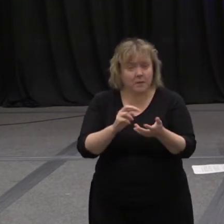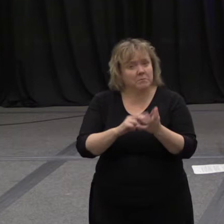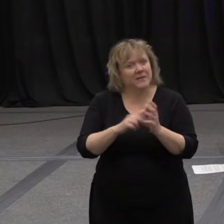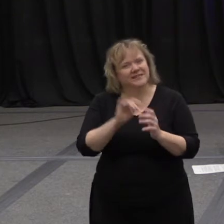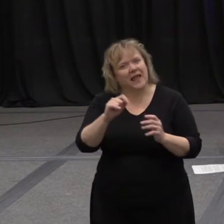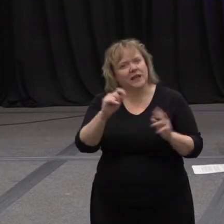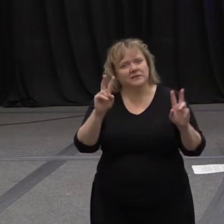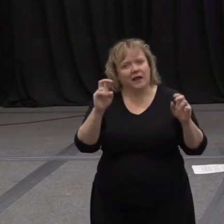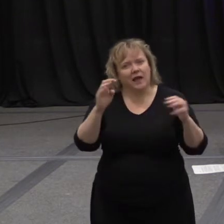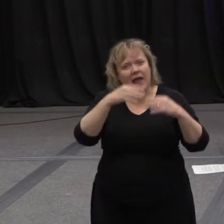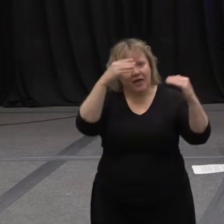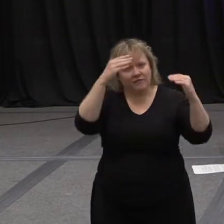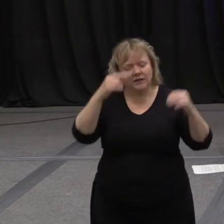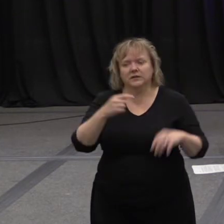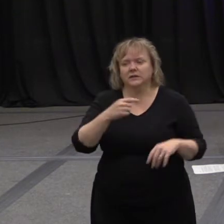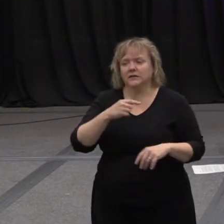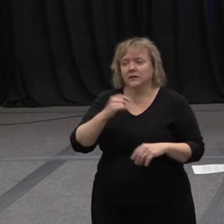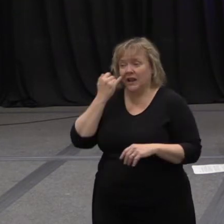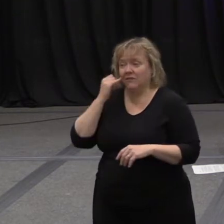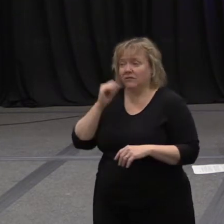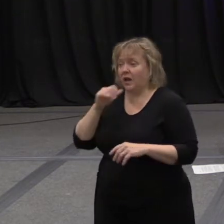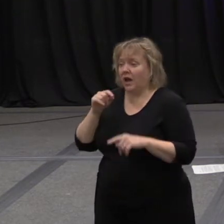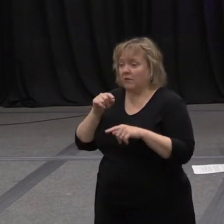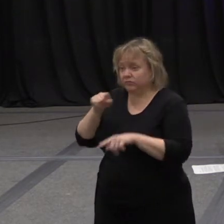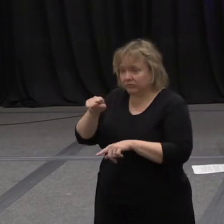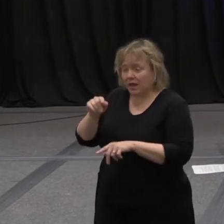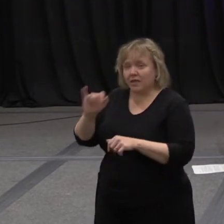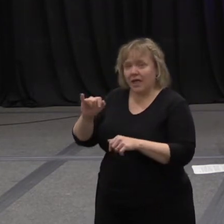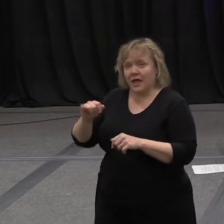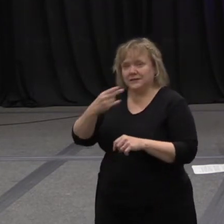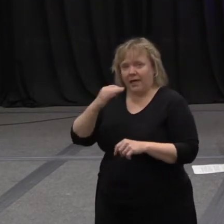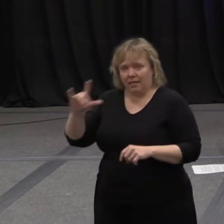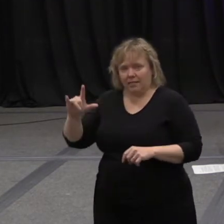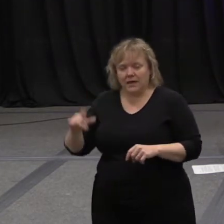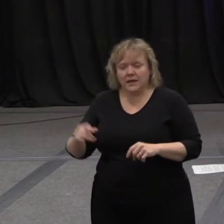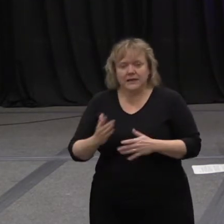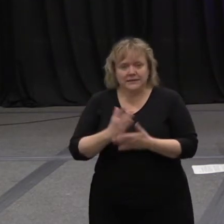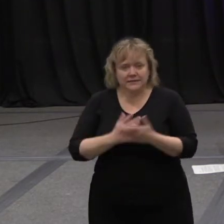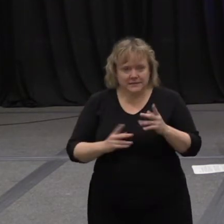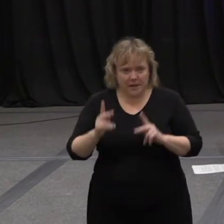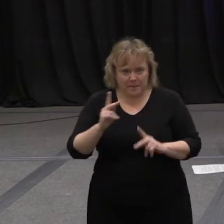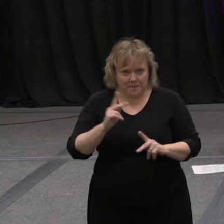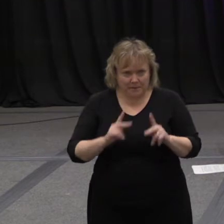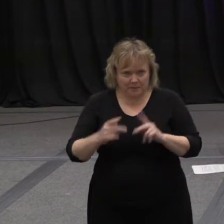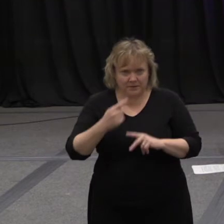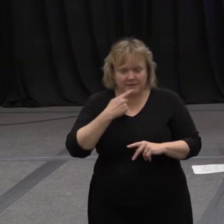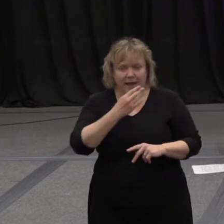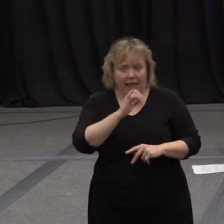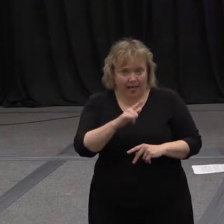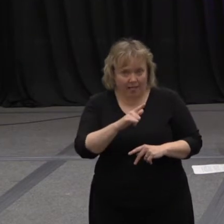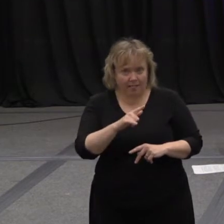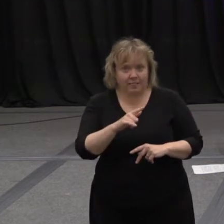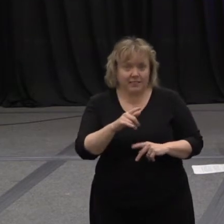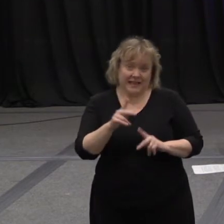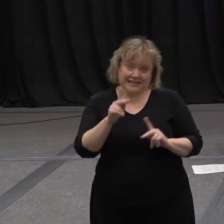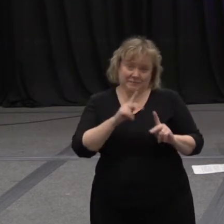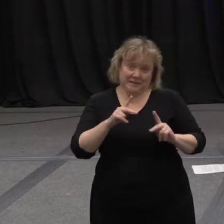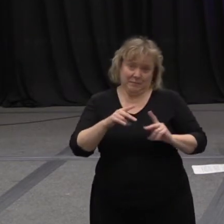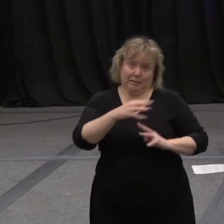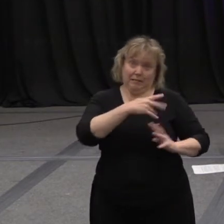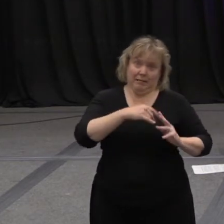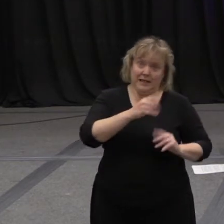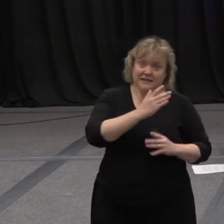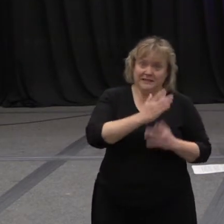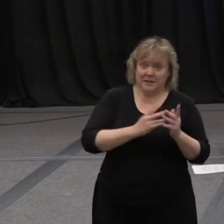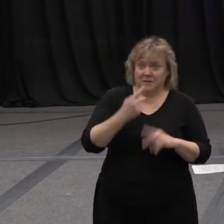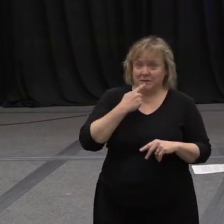going the same place. I like that. So some people say hell is other people, and some say hell is absence of other people. So about treating people well.